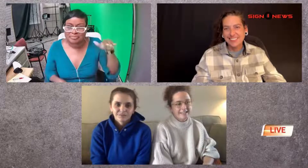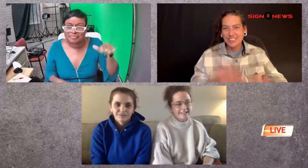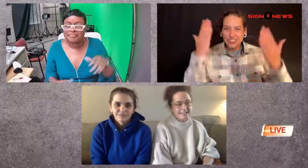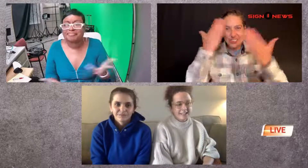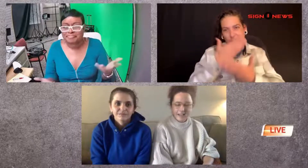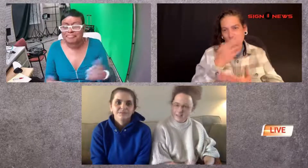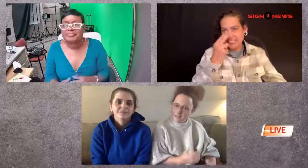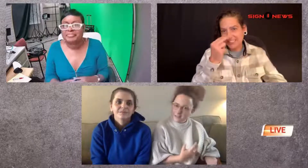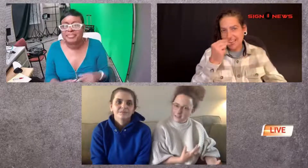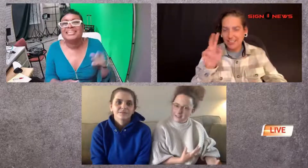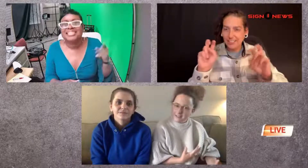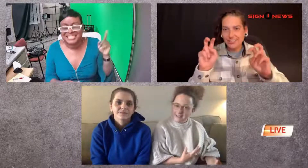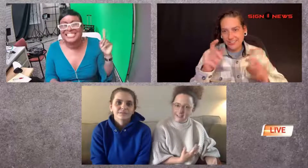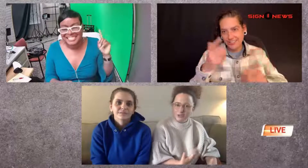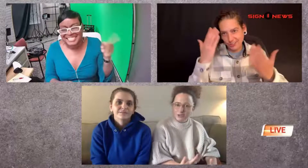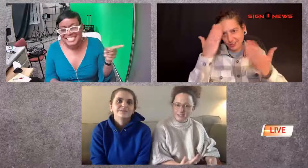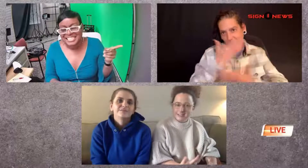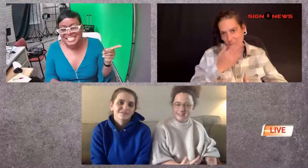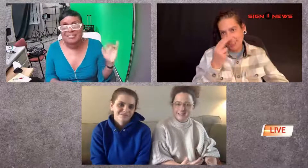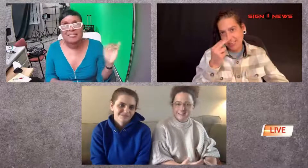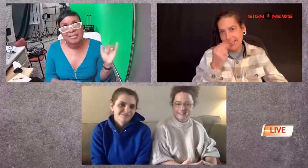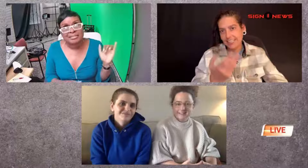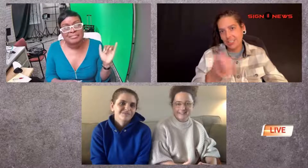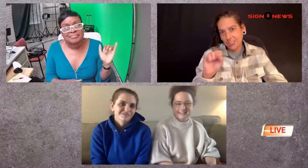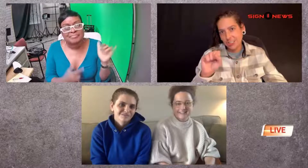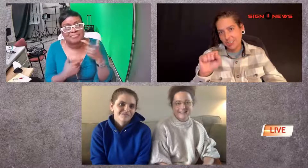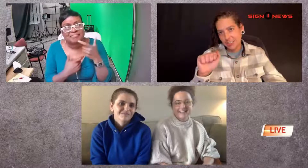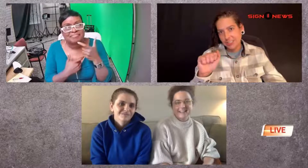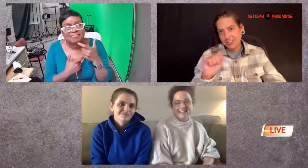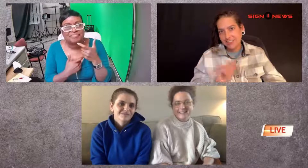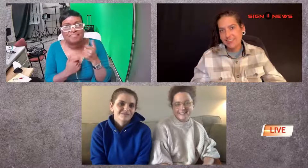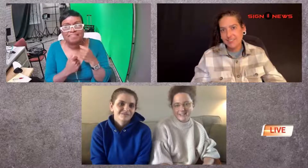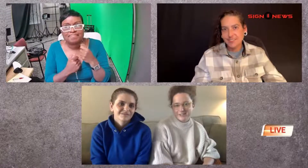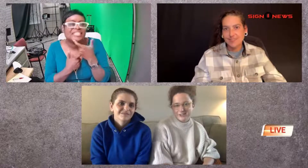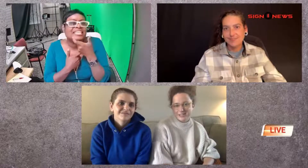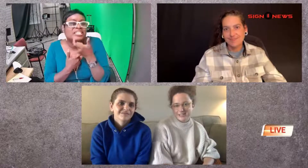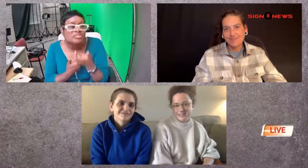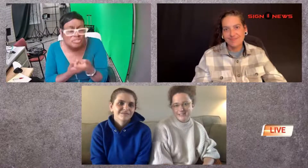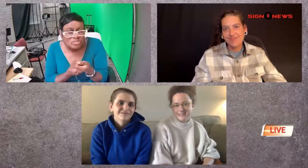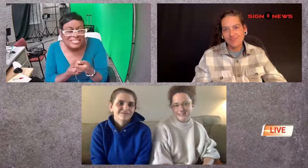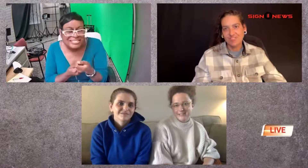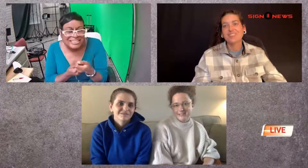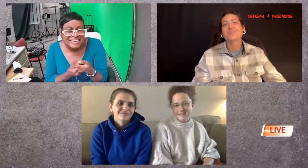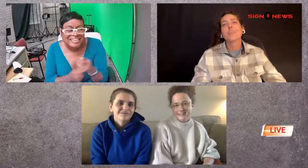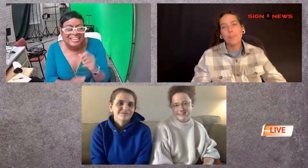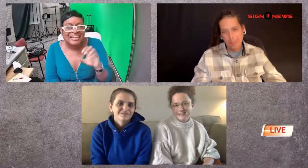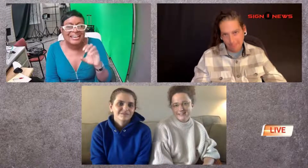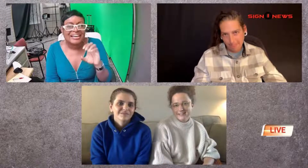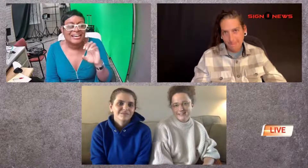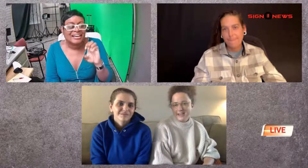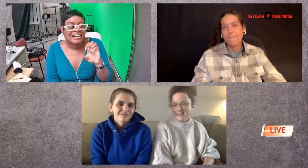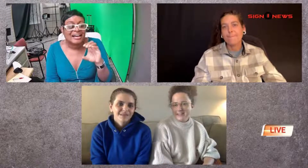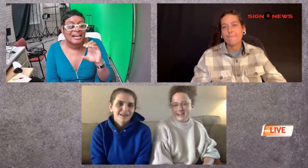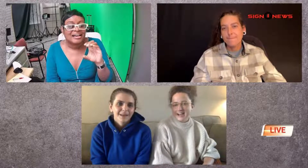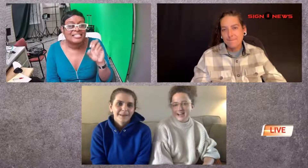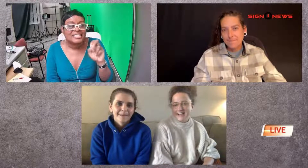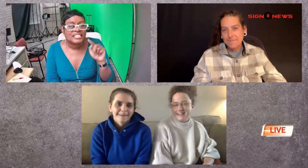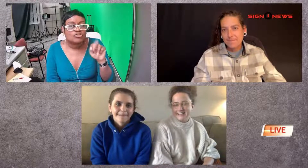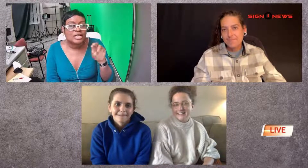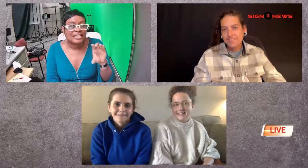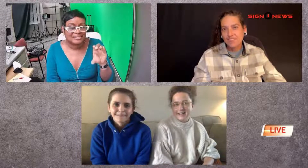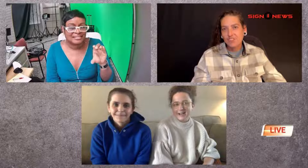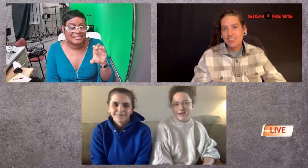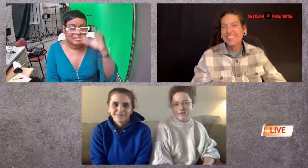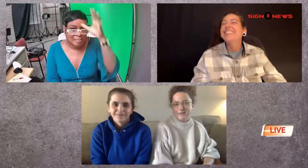And he's kind of this interesting, eccentric kind of